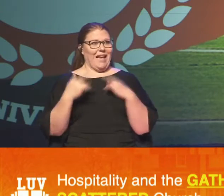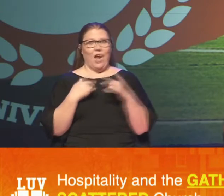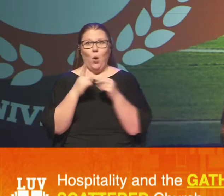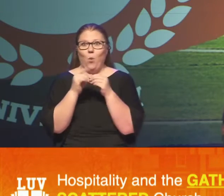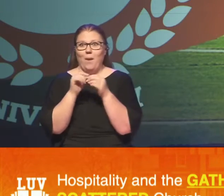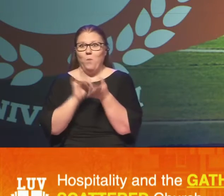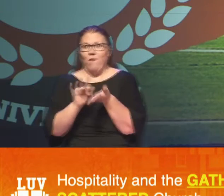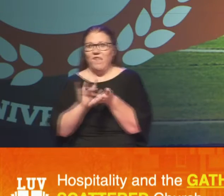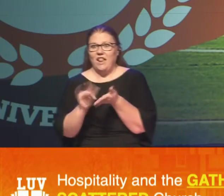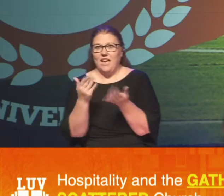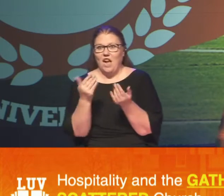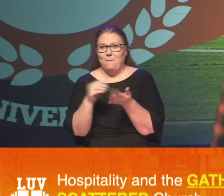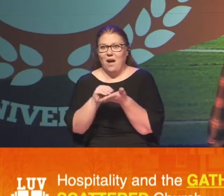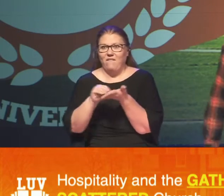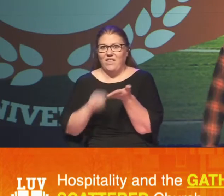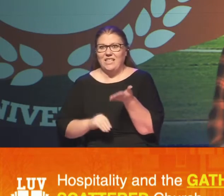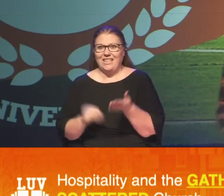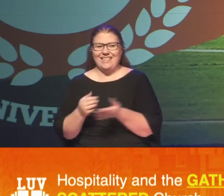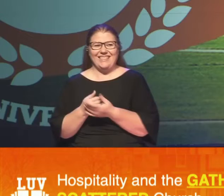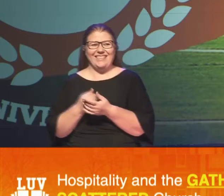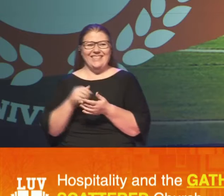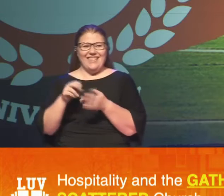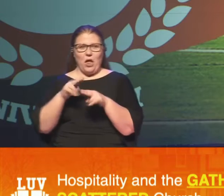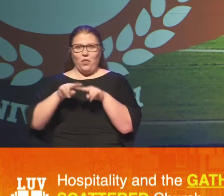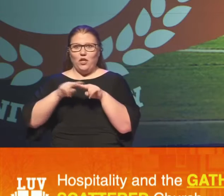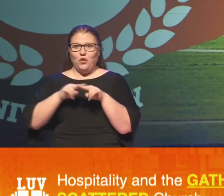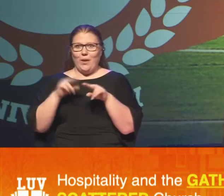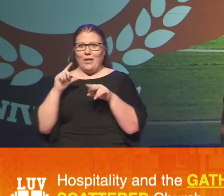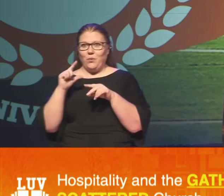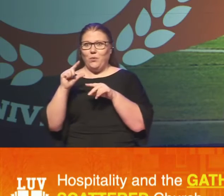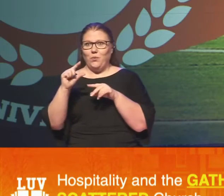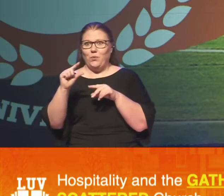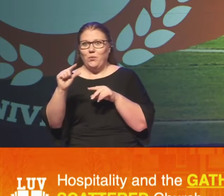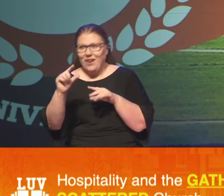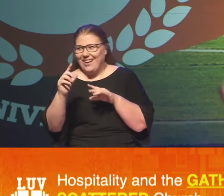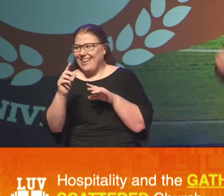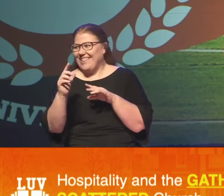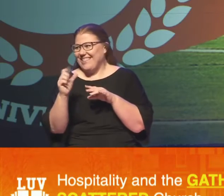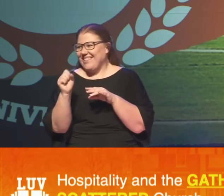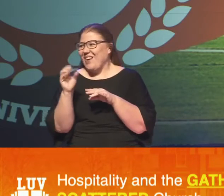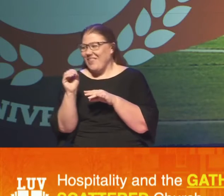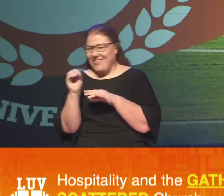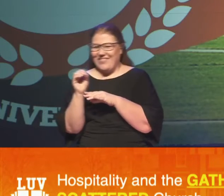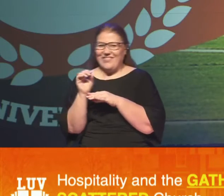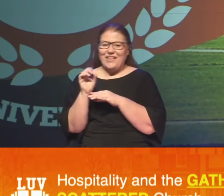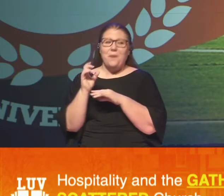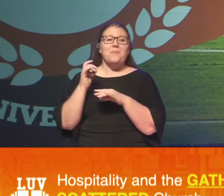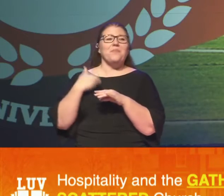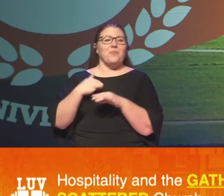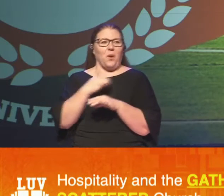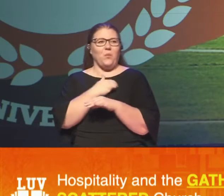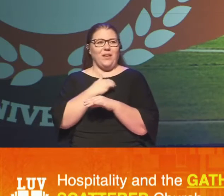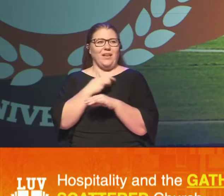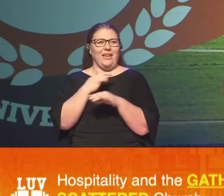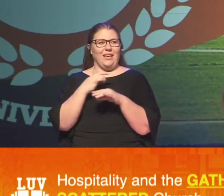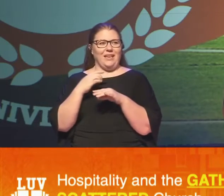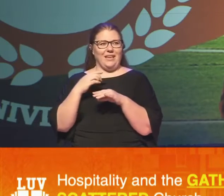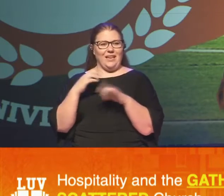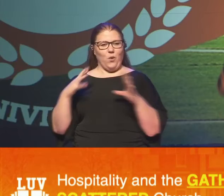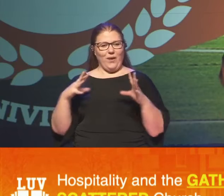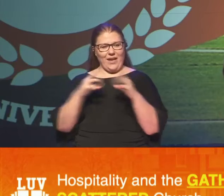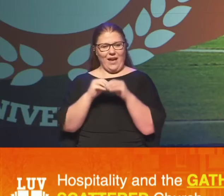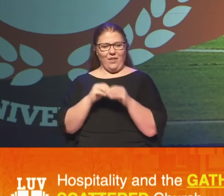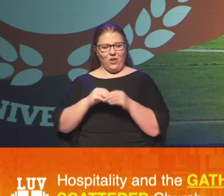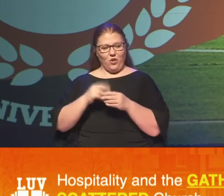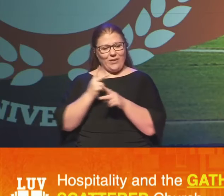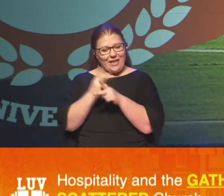bring it home. Bring it home. The train's moving towards the station. So we gather and we do things like nursery and preschool,